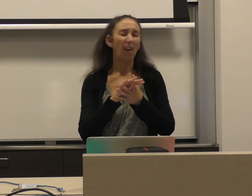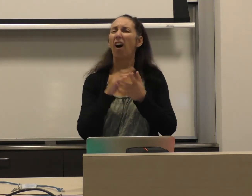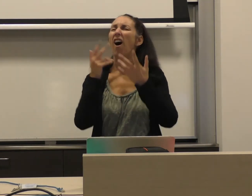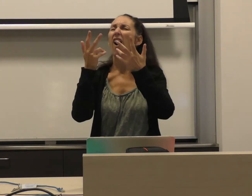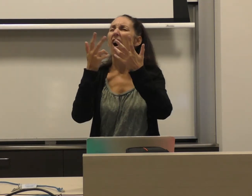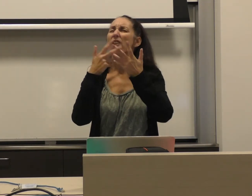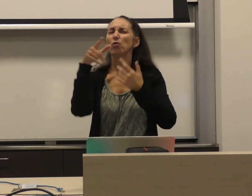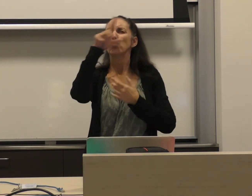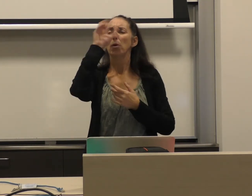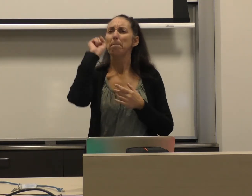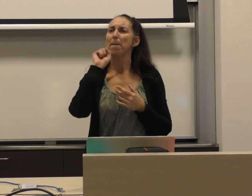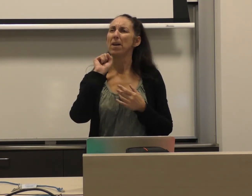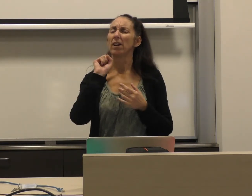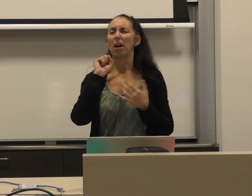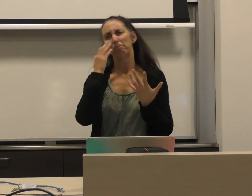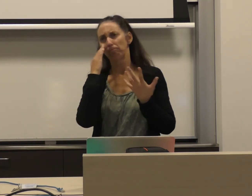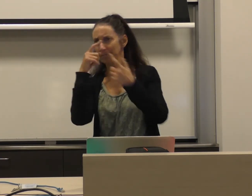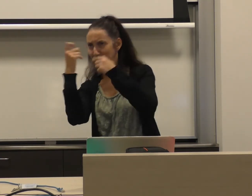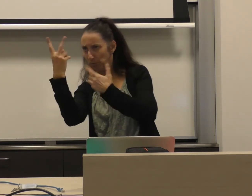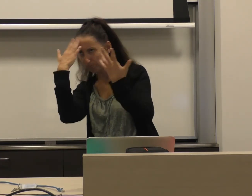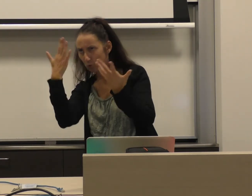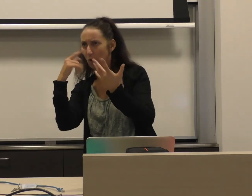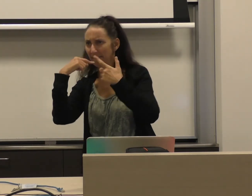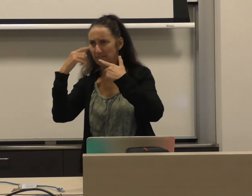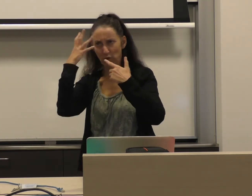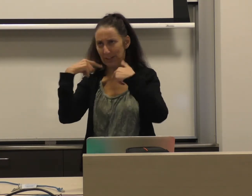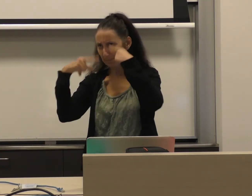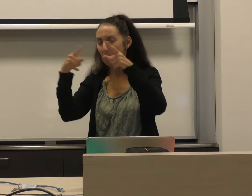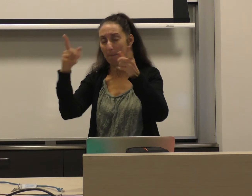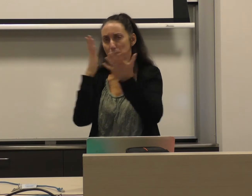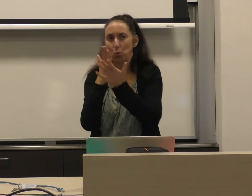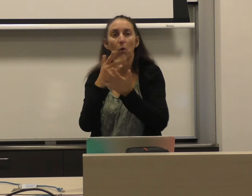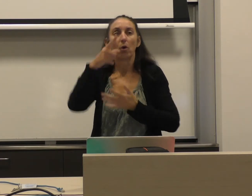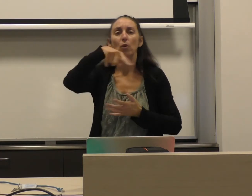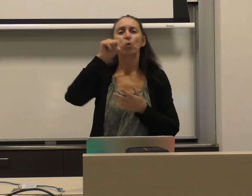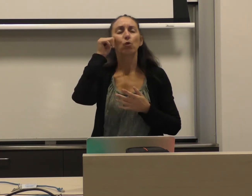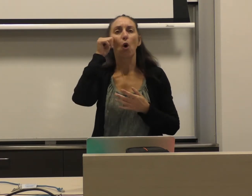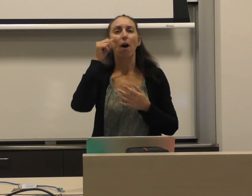Other types of mouth movements, I'm not sure if Certificate 2 have got to this point, but